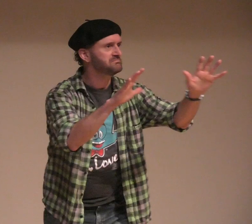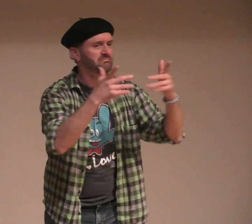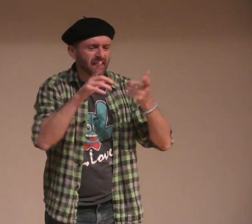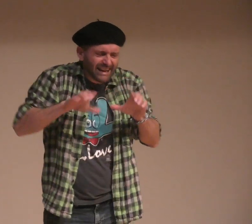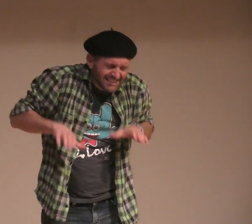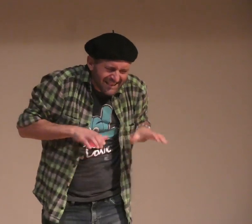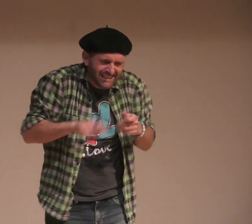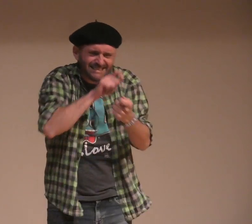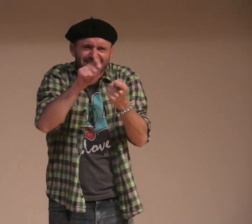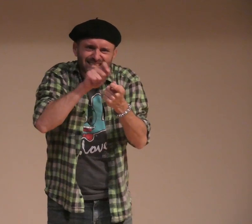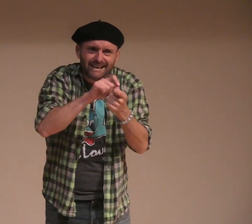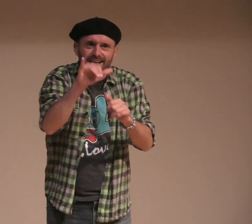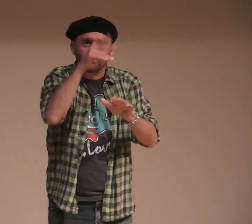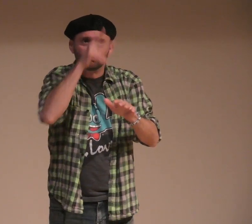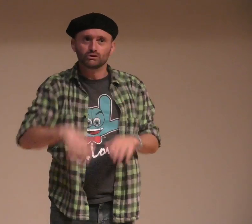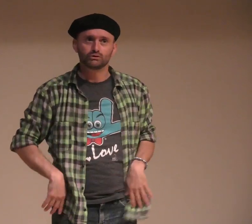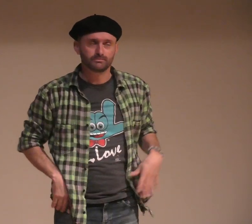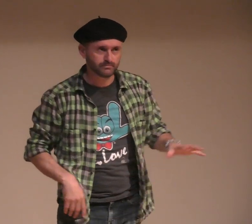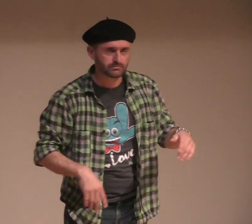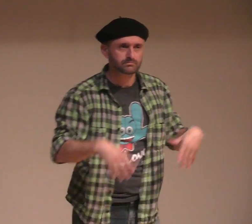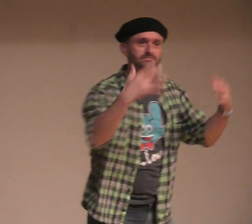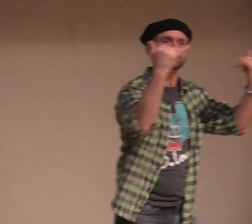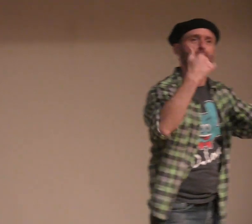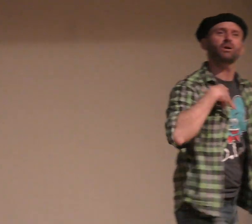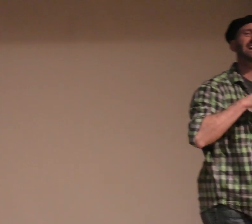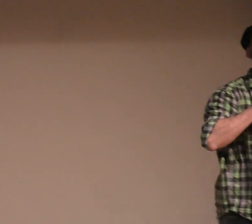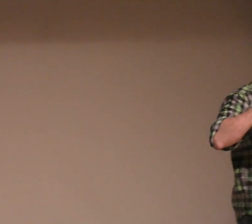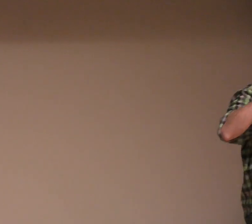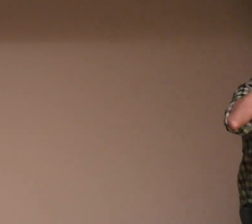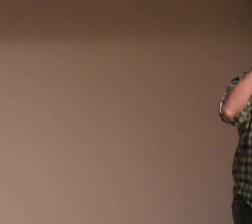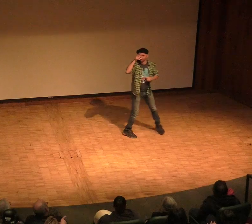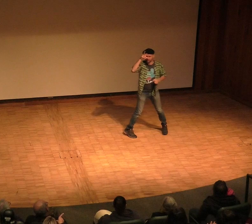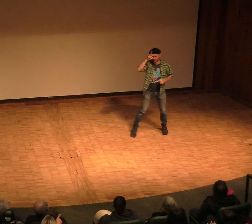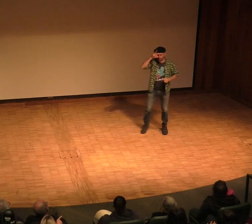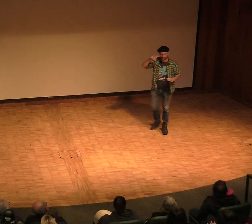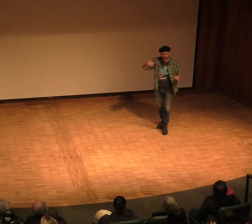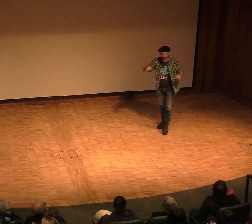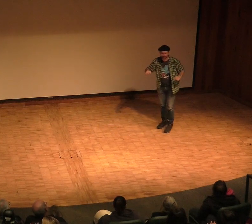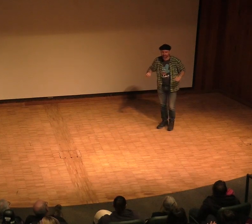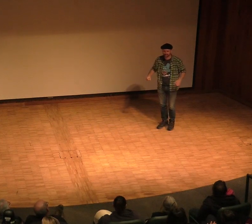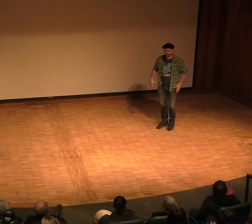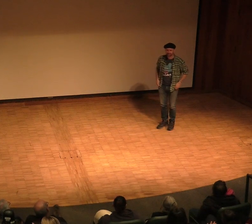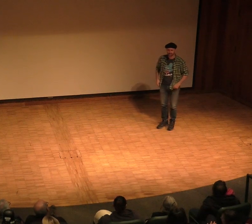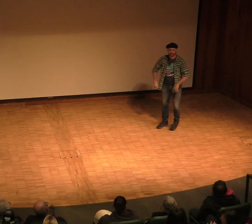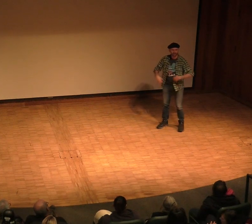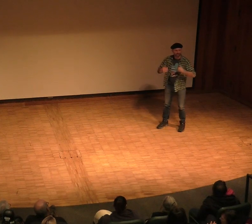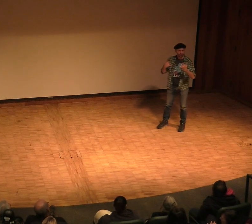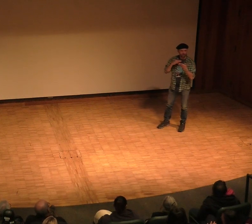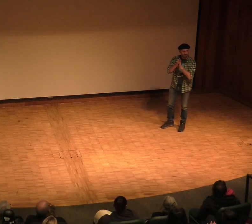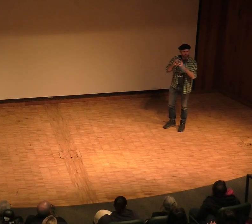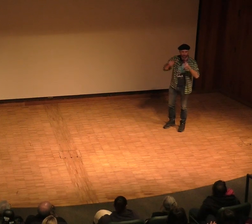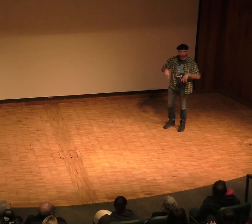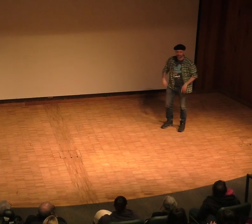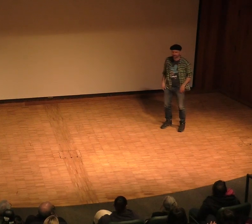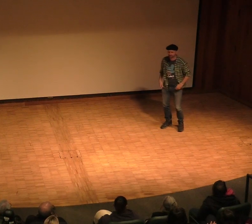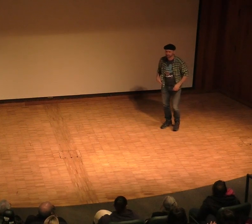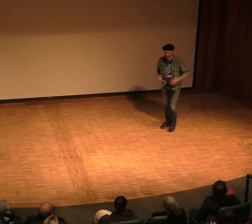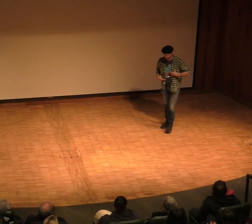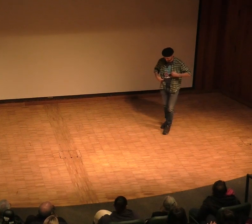There you go. So that's acting just like the rooster, but now with the spirit of the rooster, becoming the rooster